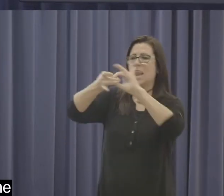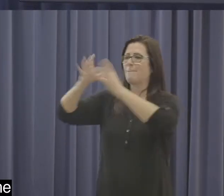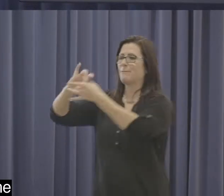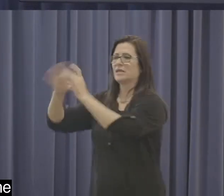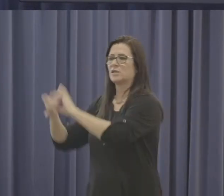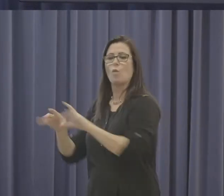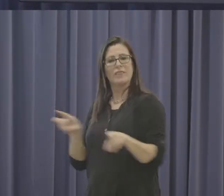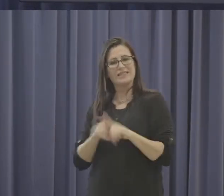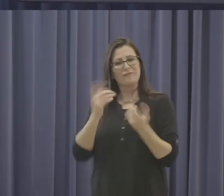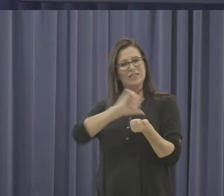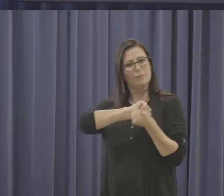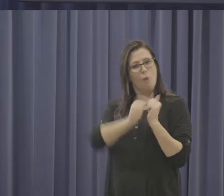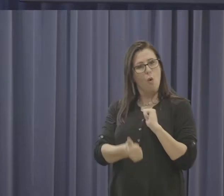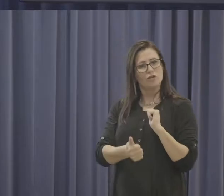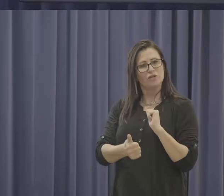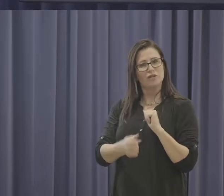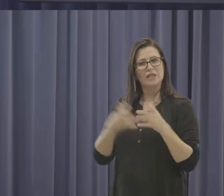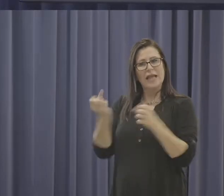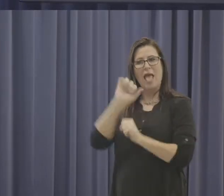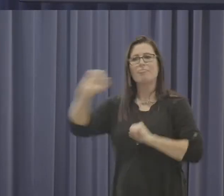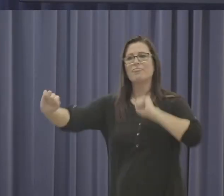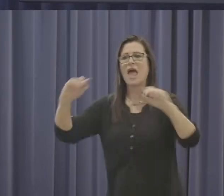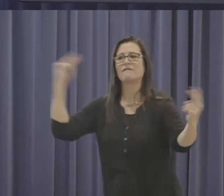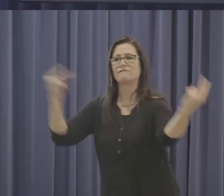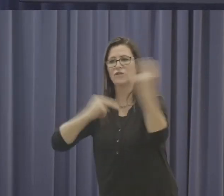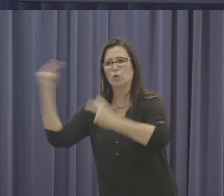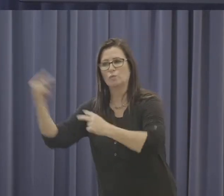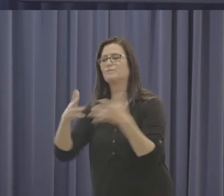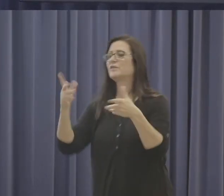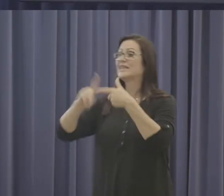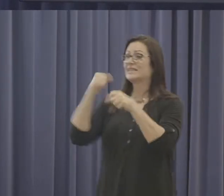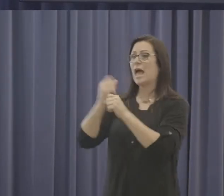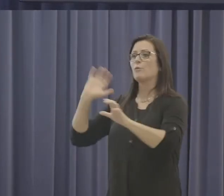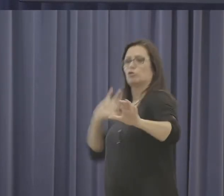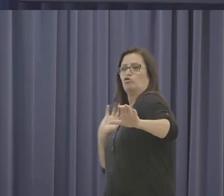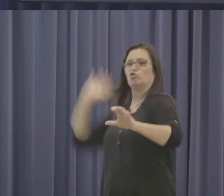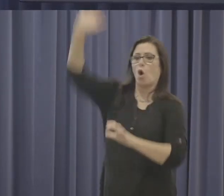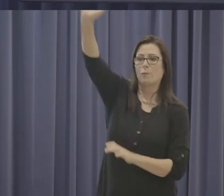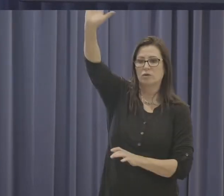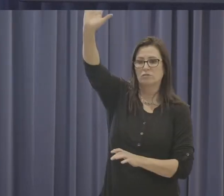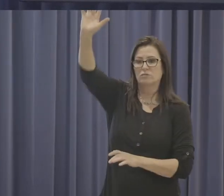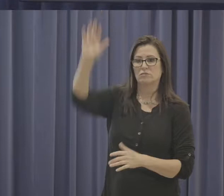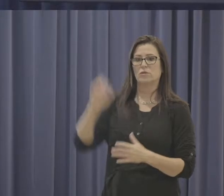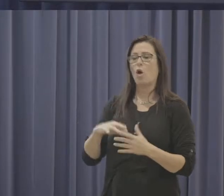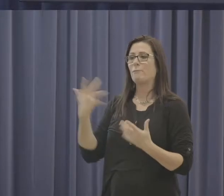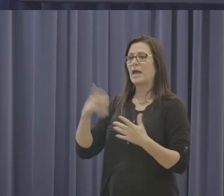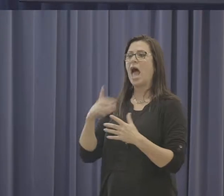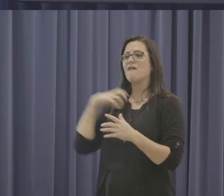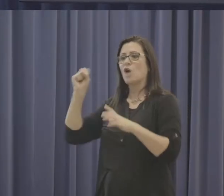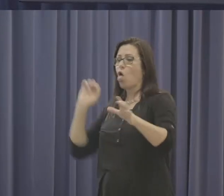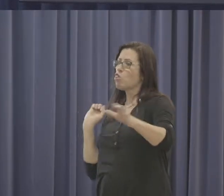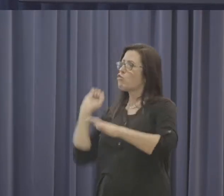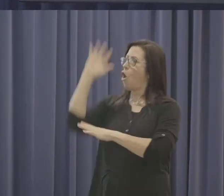Olympic sports to get views from the student. So for example, shot put. Throwing it off was